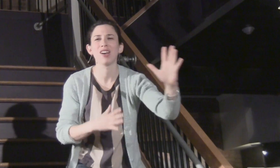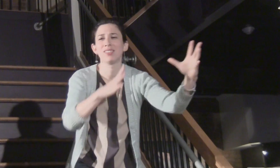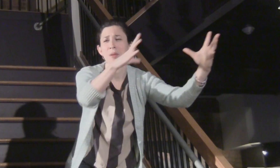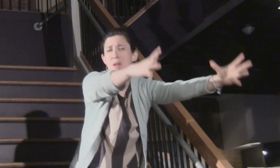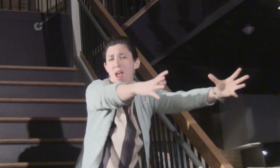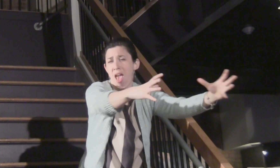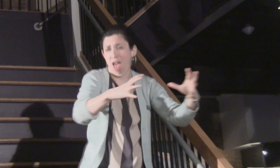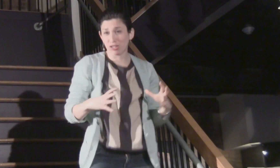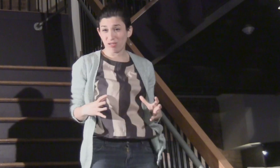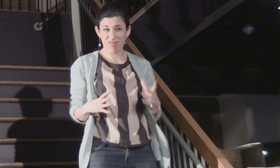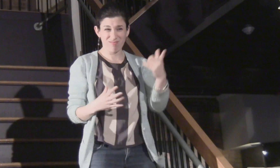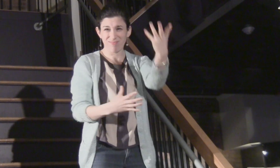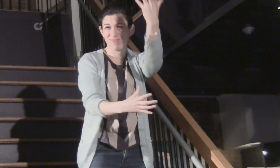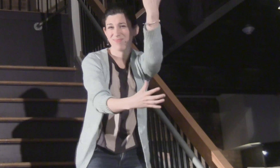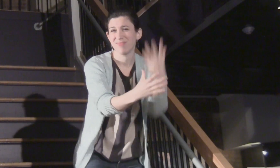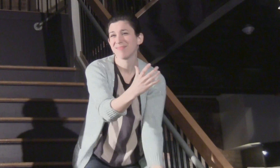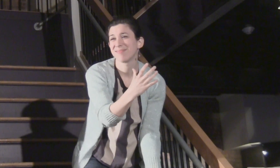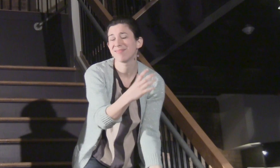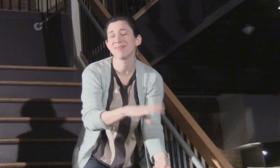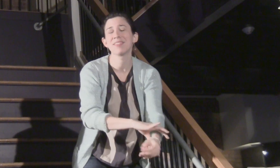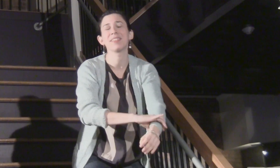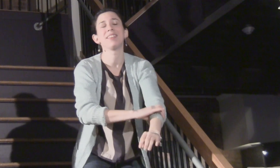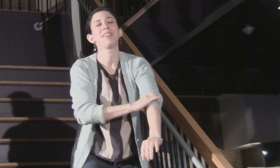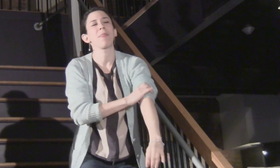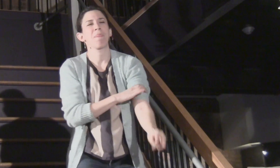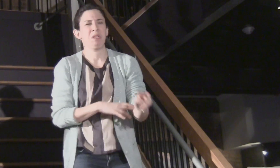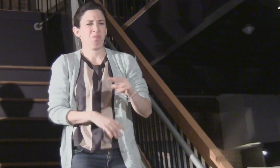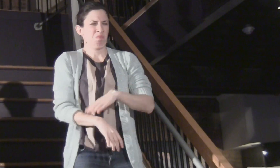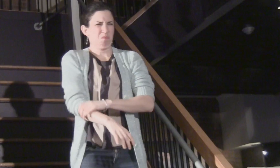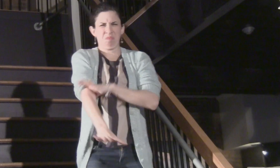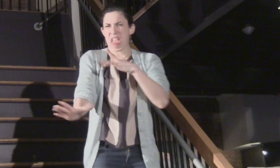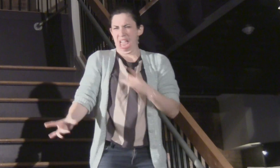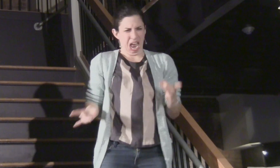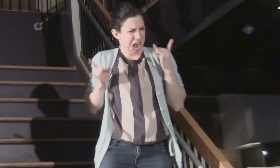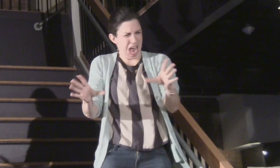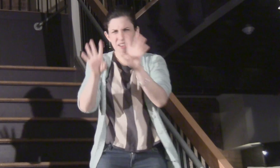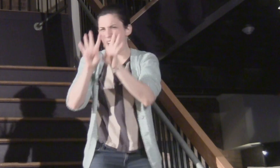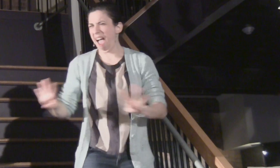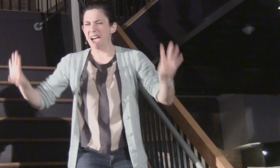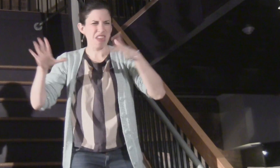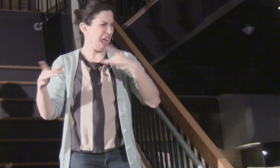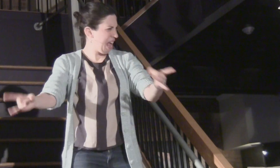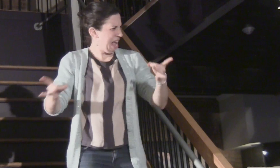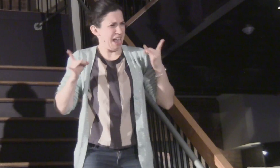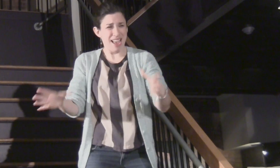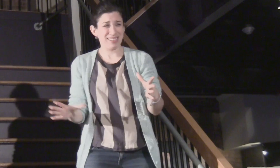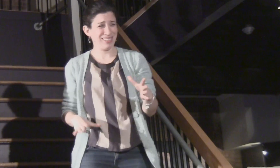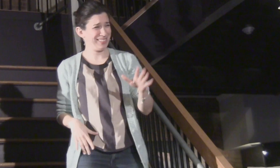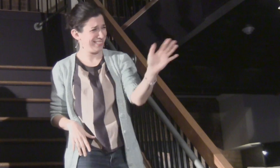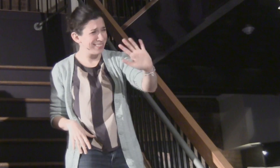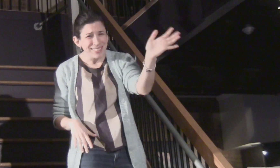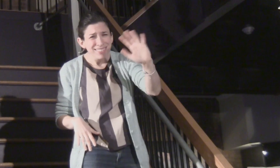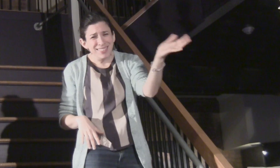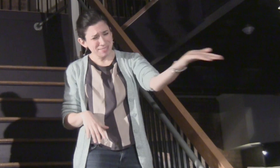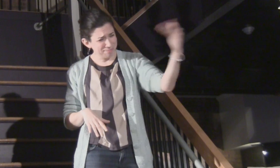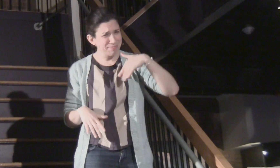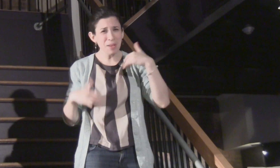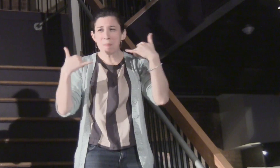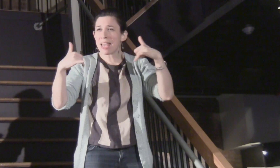all of your gold. So he ran out of all the gold. So the goblin says, I hate Hanukkah. I